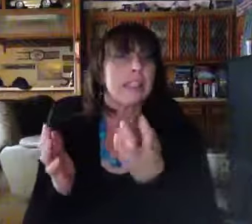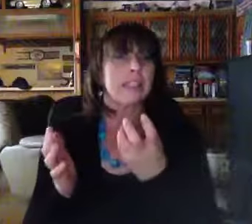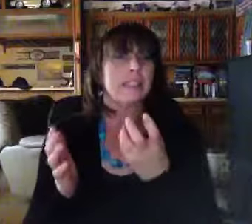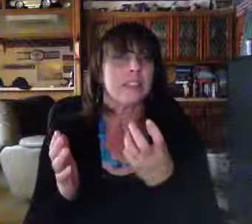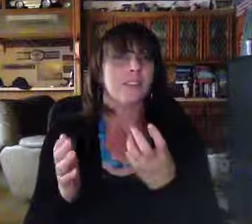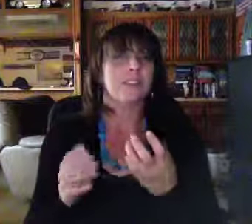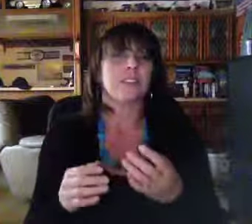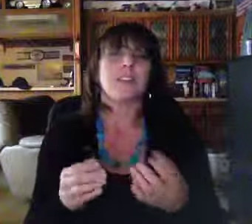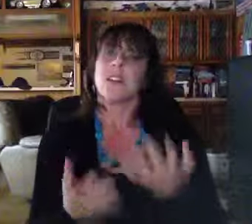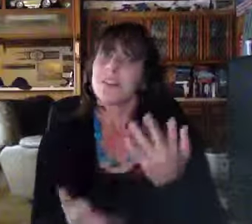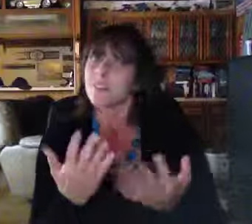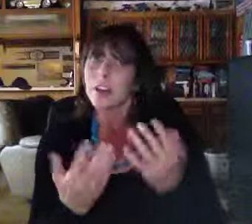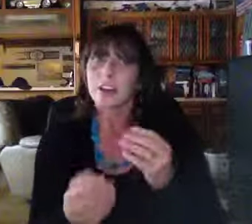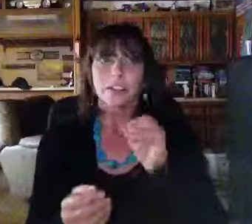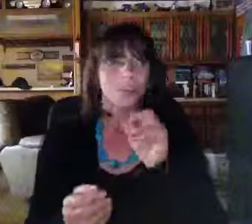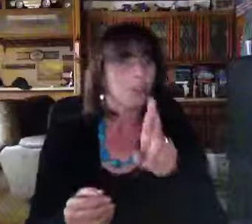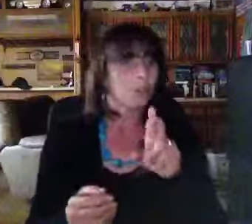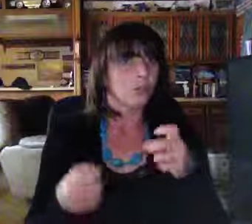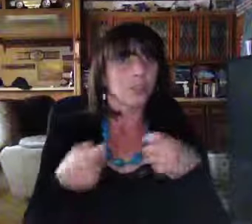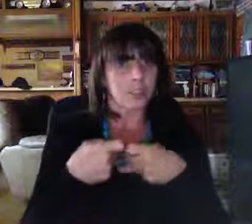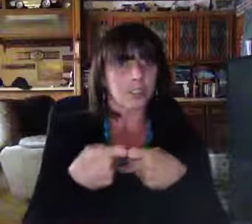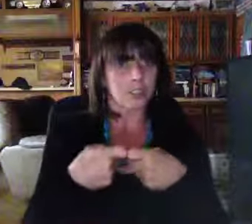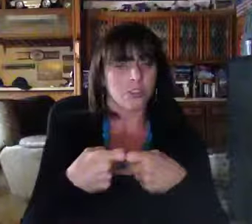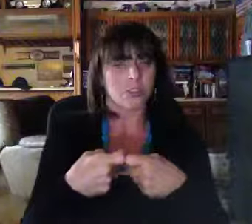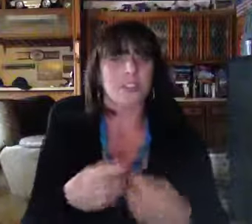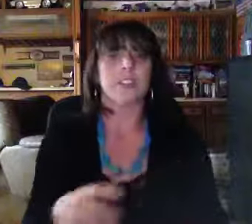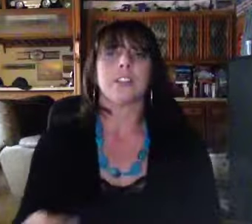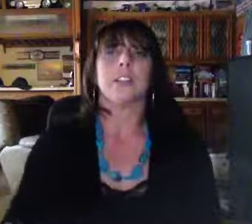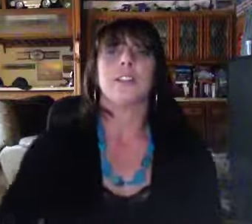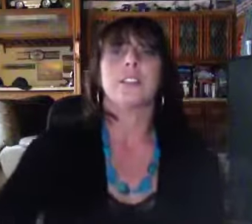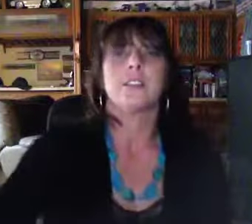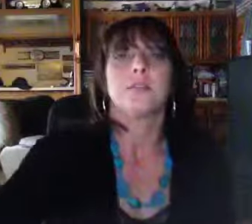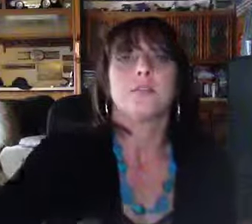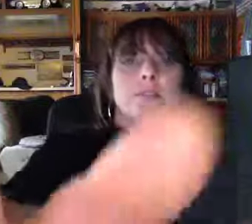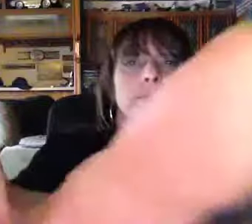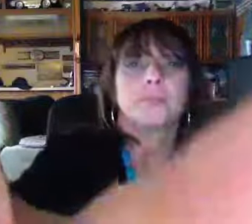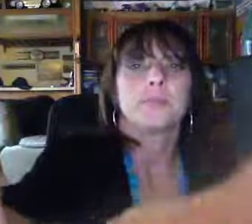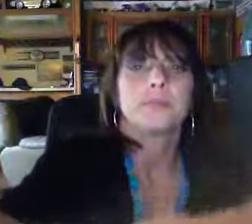Let's take a look at some specific types of decompositions. Every